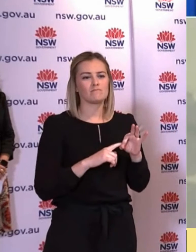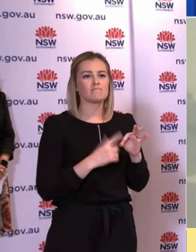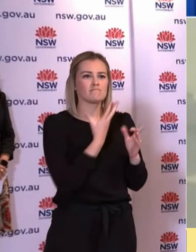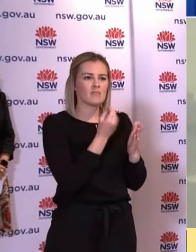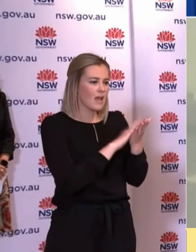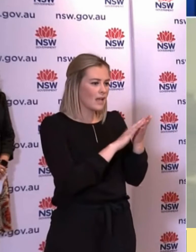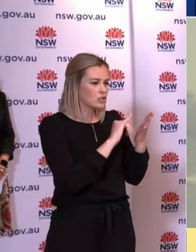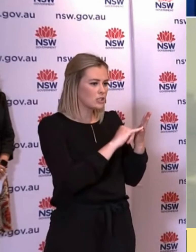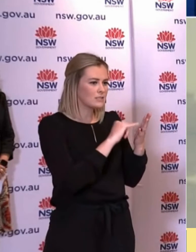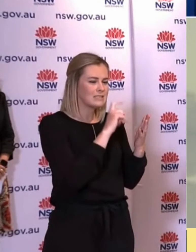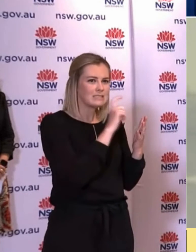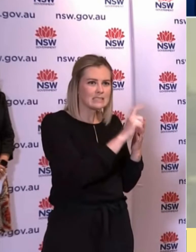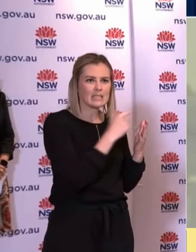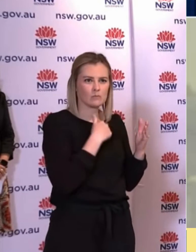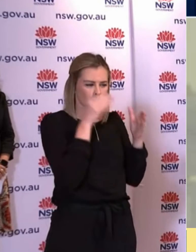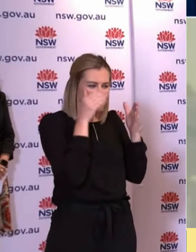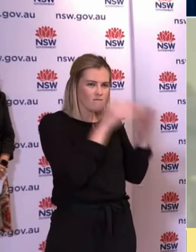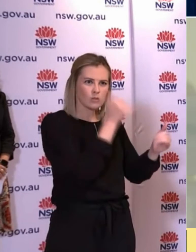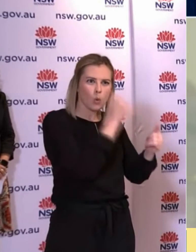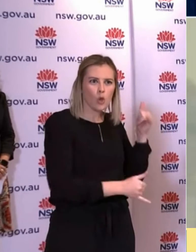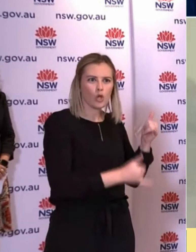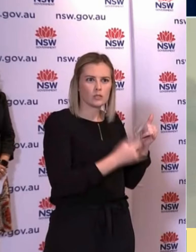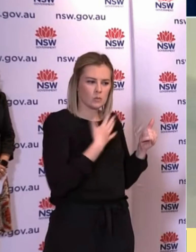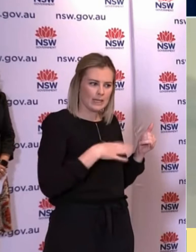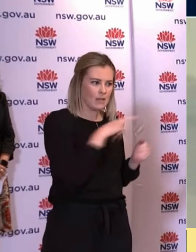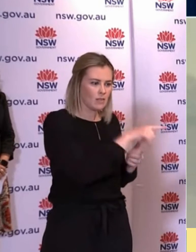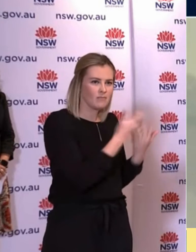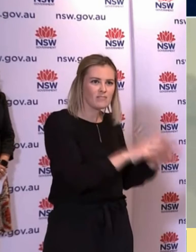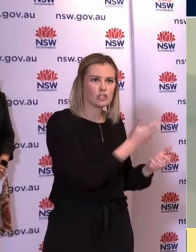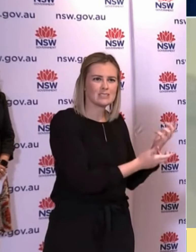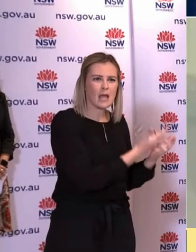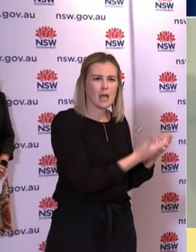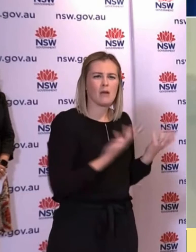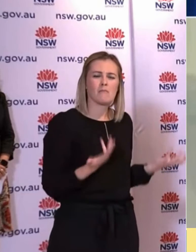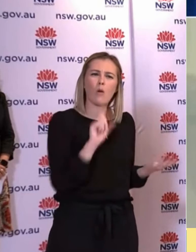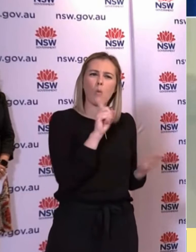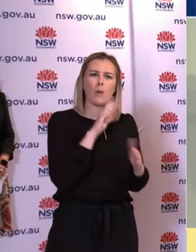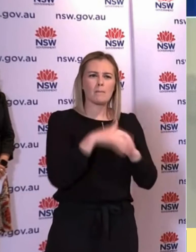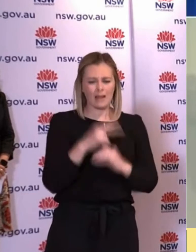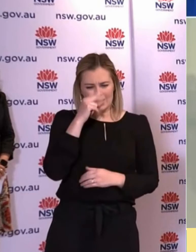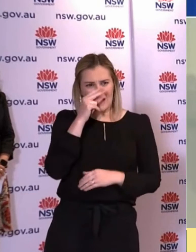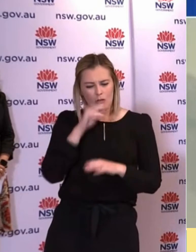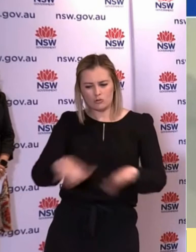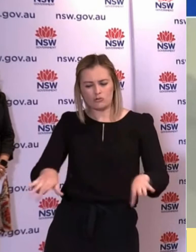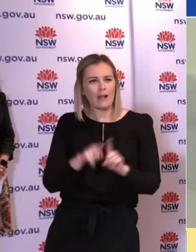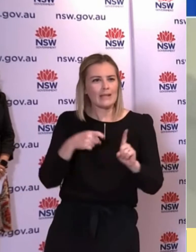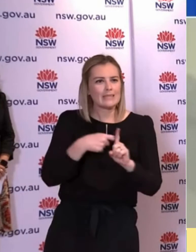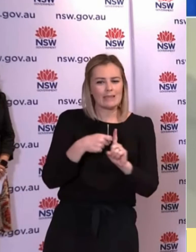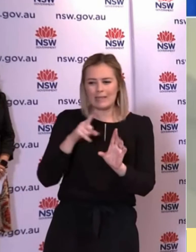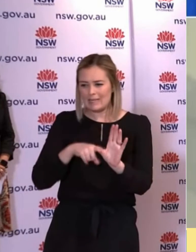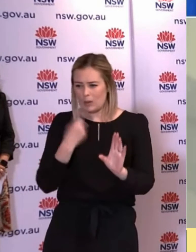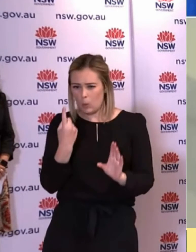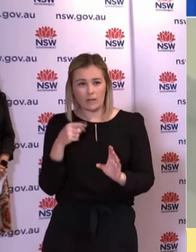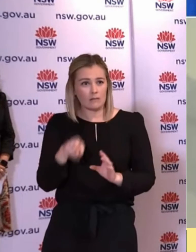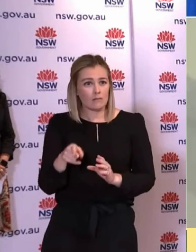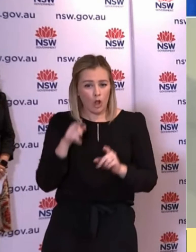know, the kindies to Year 2 who are, you know, needing to learn to read and write, the really fundamental basics? Yeah. Why isn't there the same focus on those kids who,